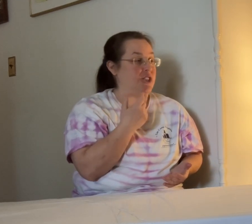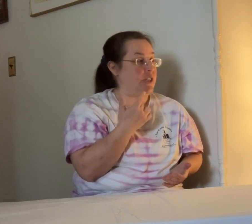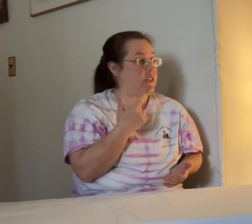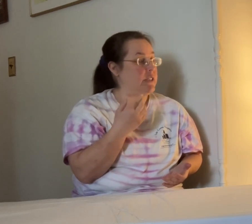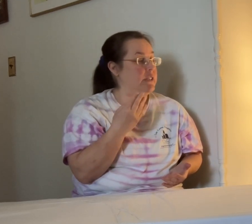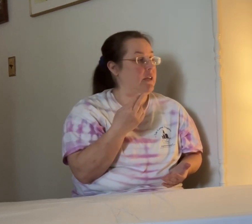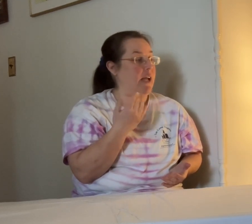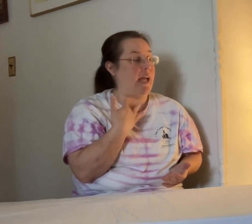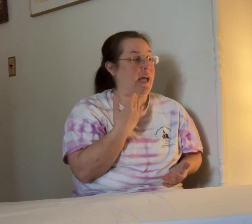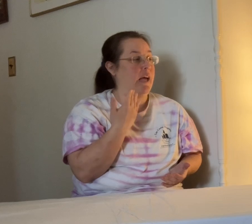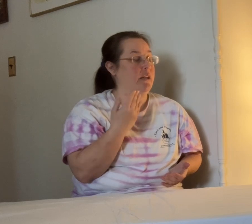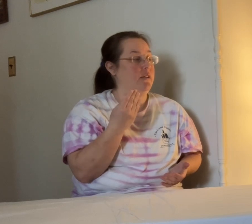sessions and